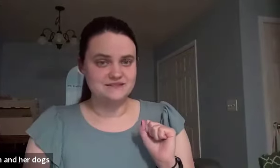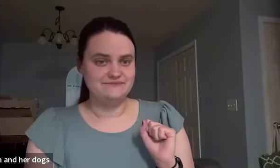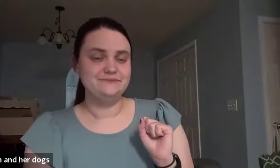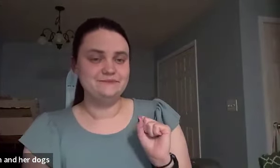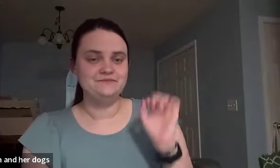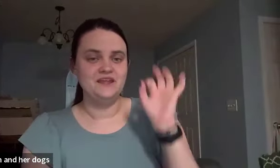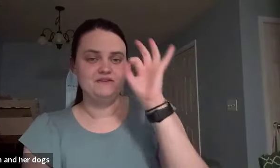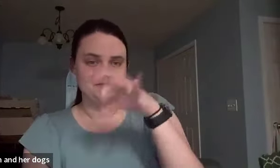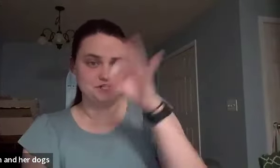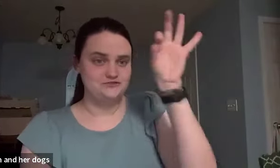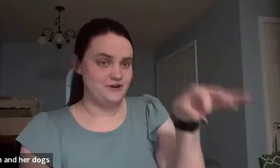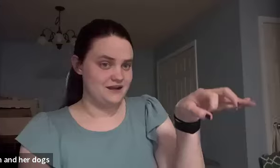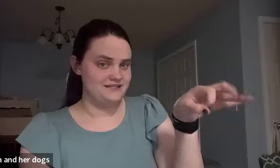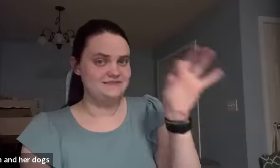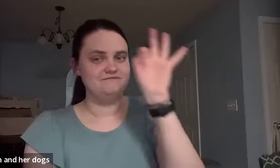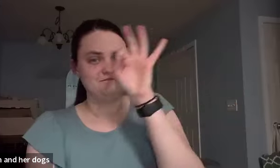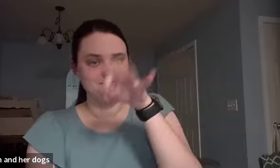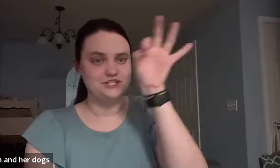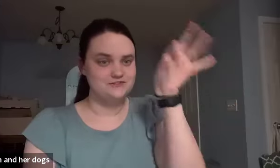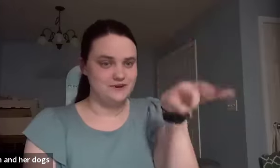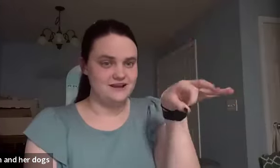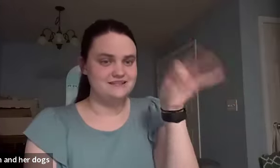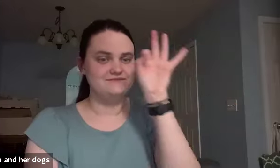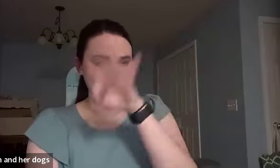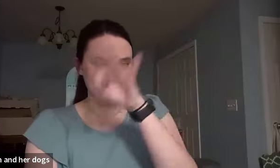fries. French fries.